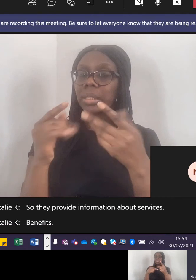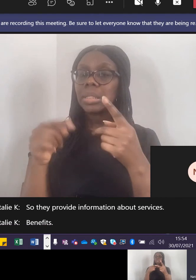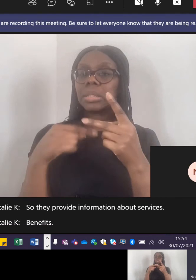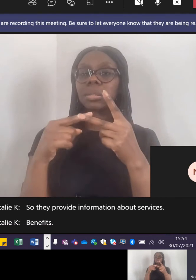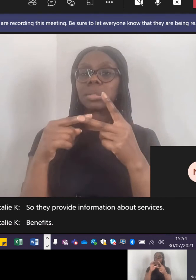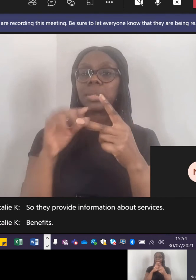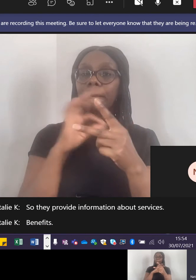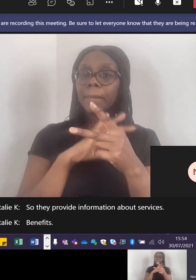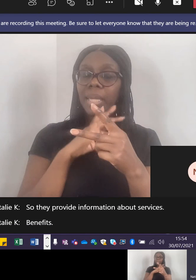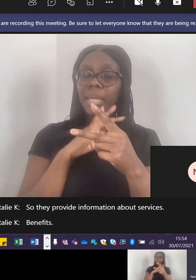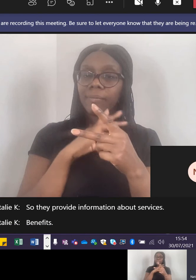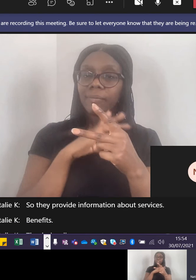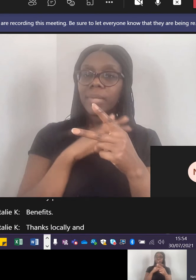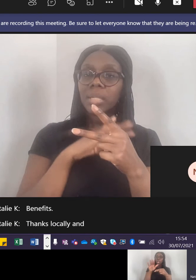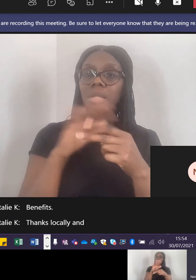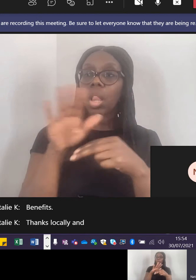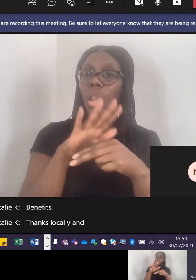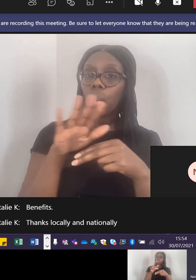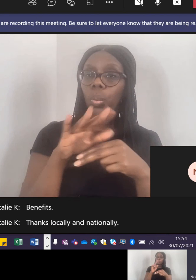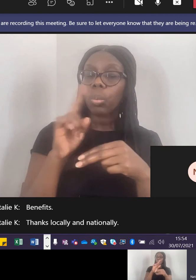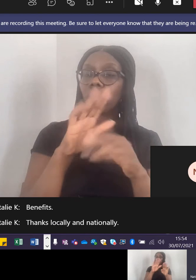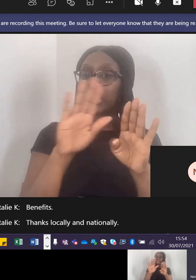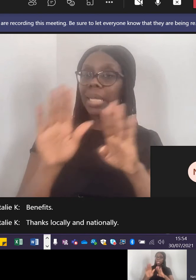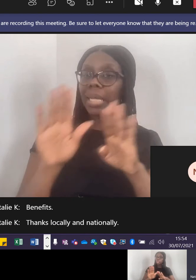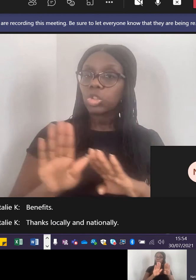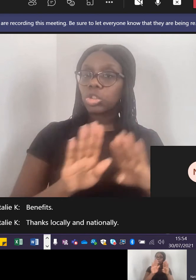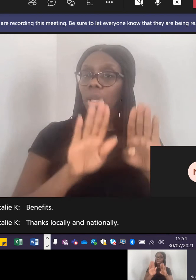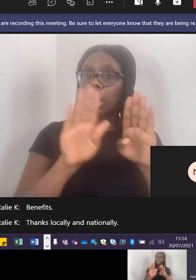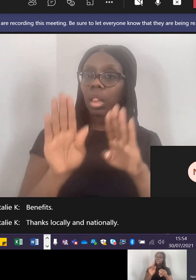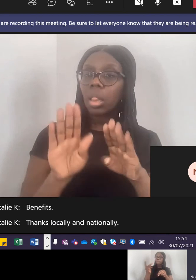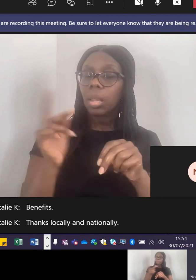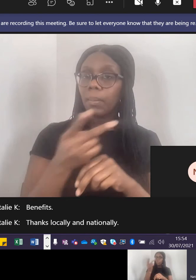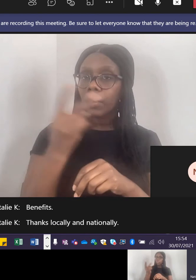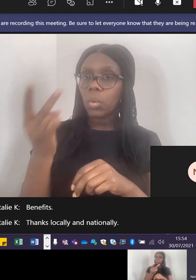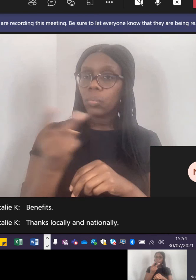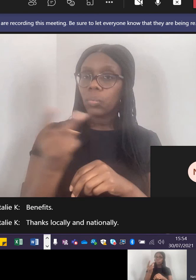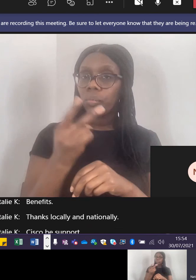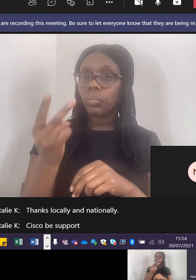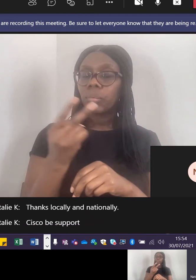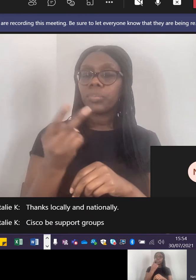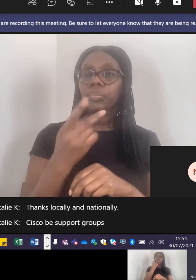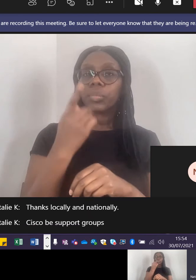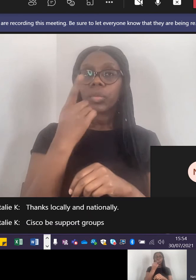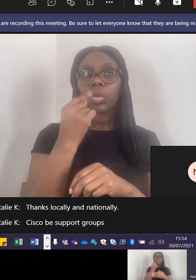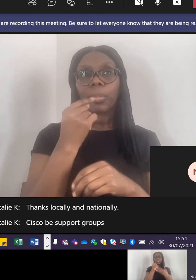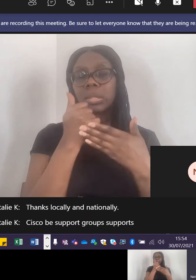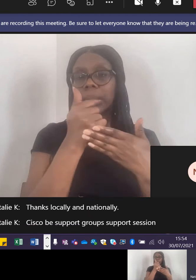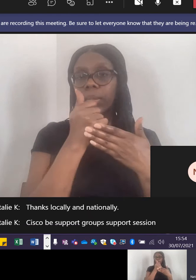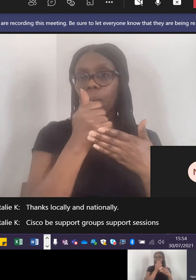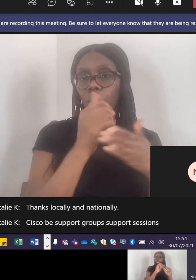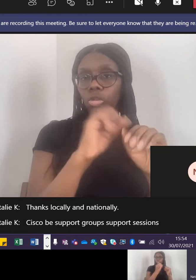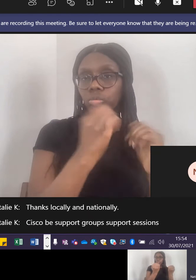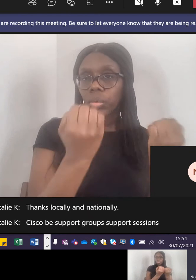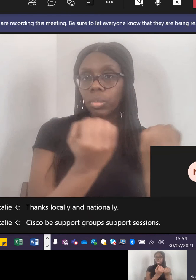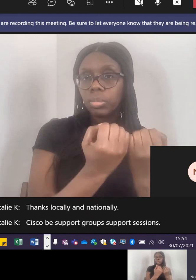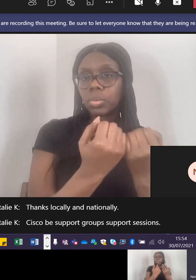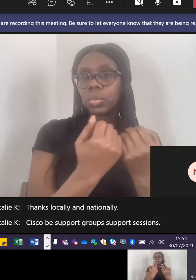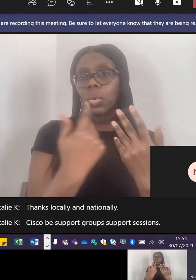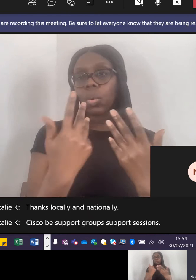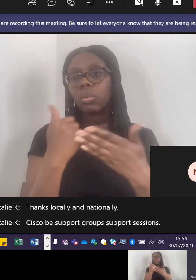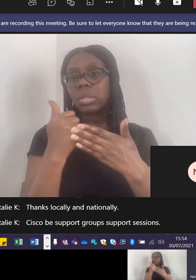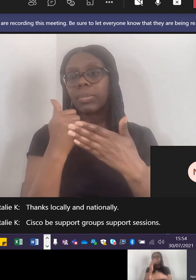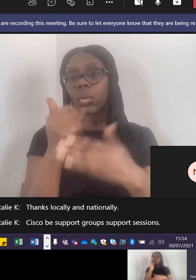both locally and nationally. So this could be support groups, support sessions,